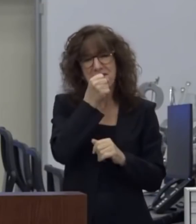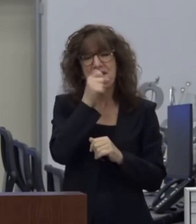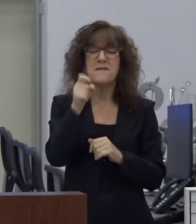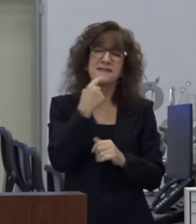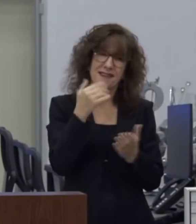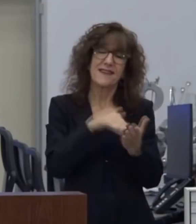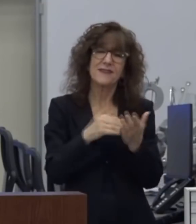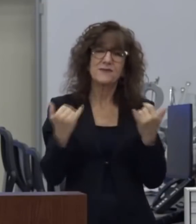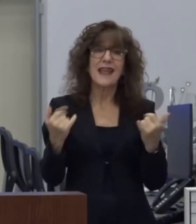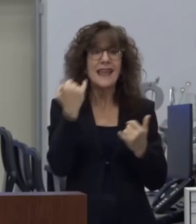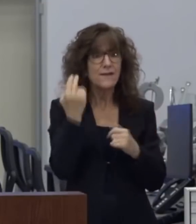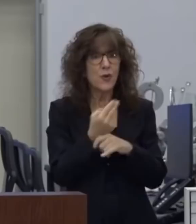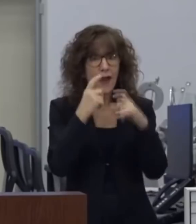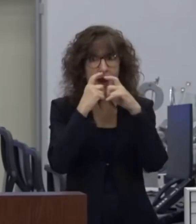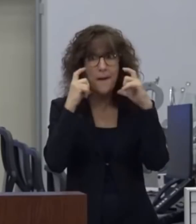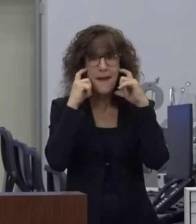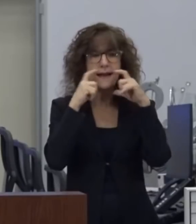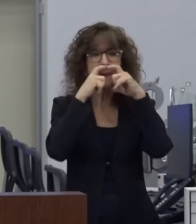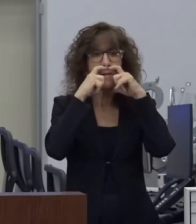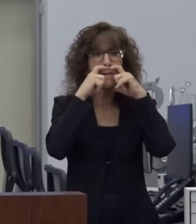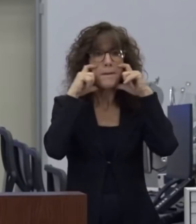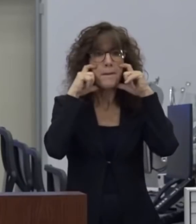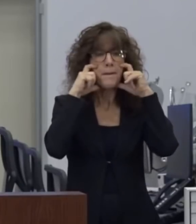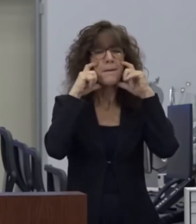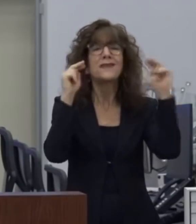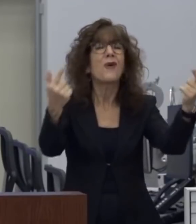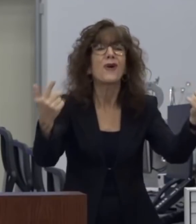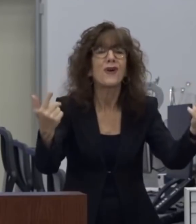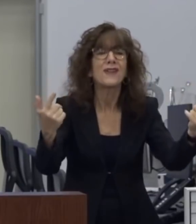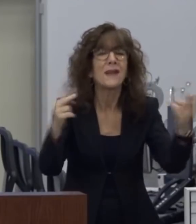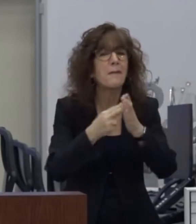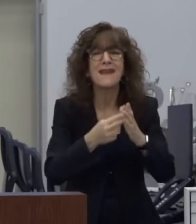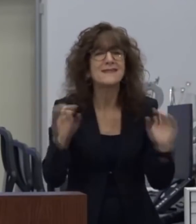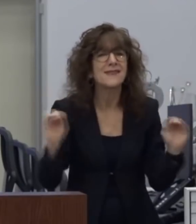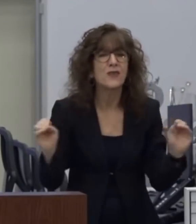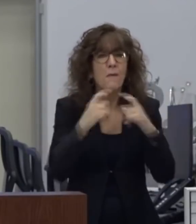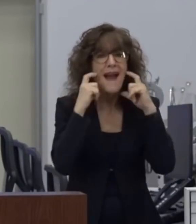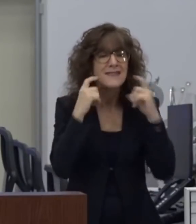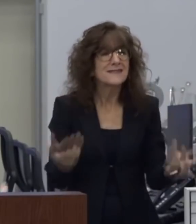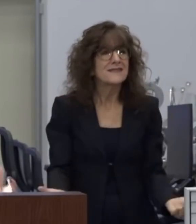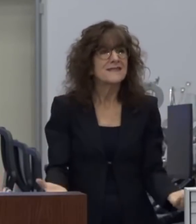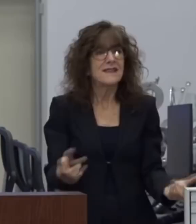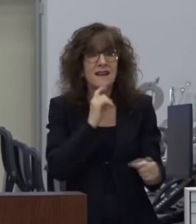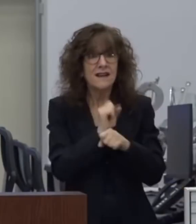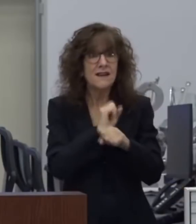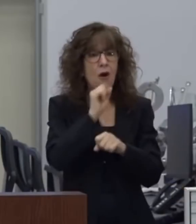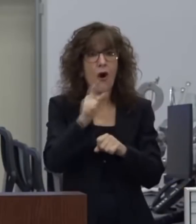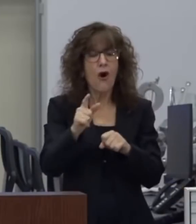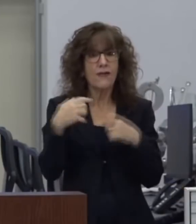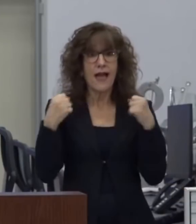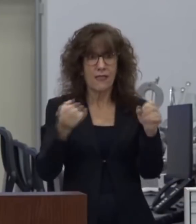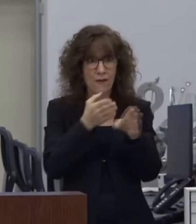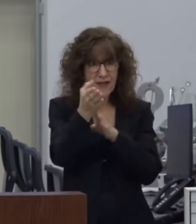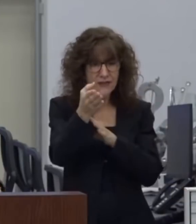again today. If you wear a mask that is below your nose, you don't have on a mask. That's the reality, is that all of our health professionals have